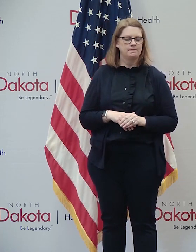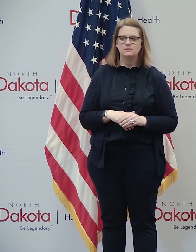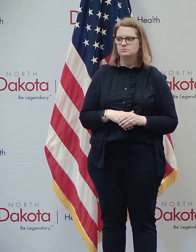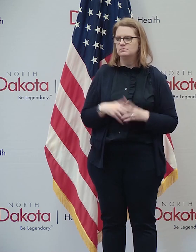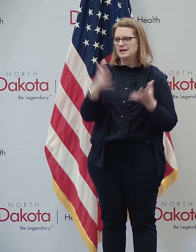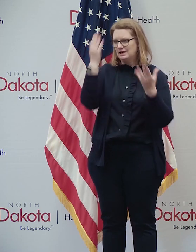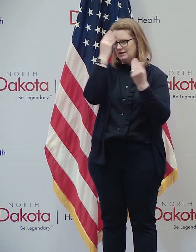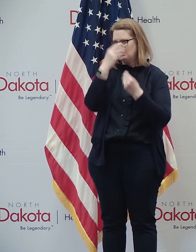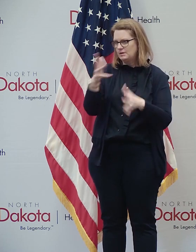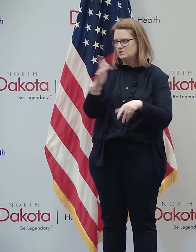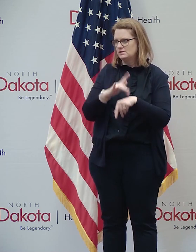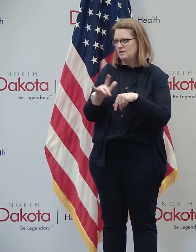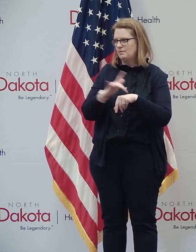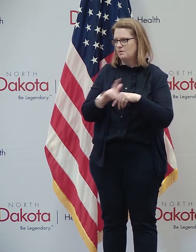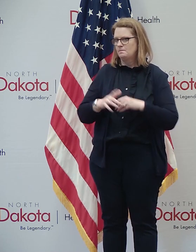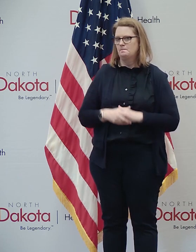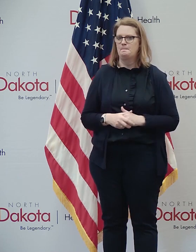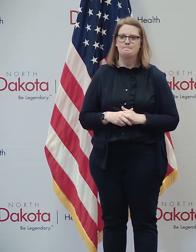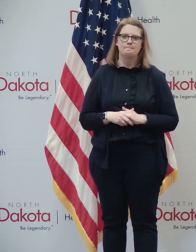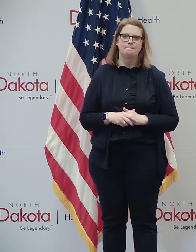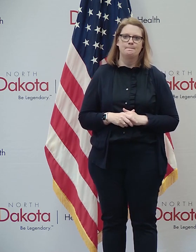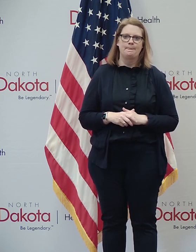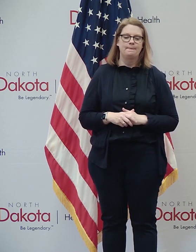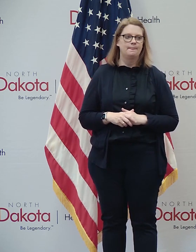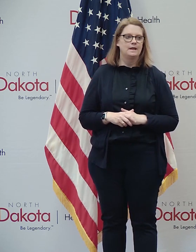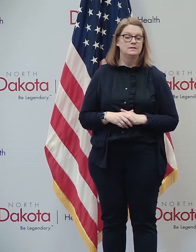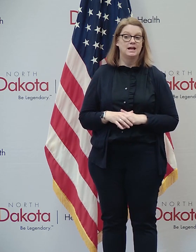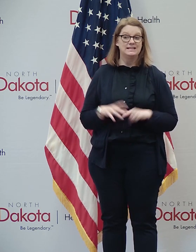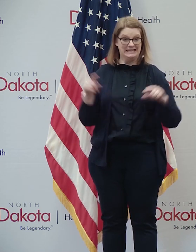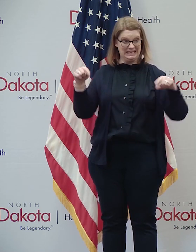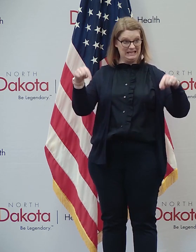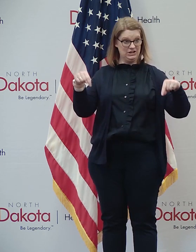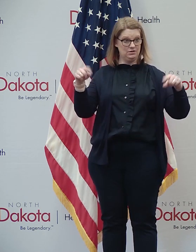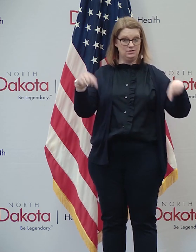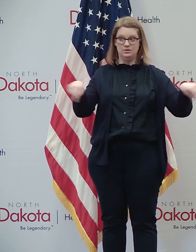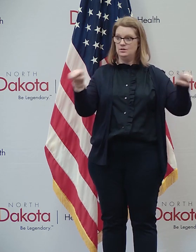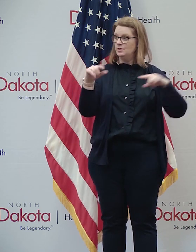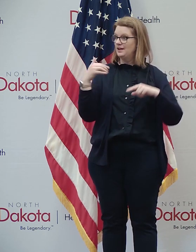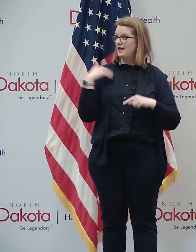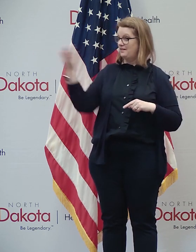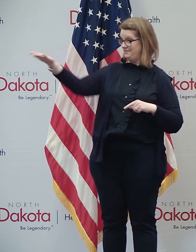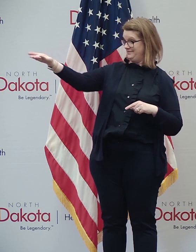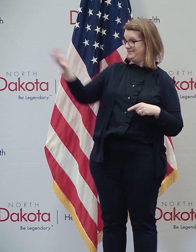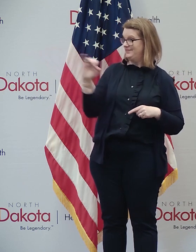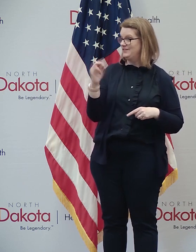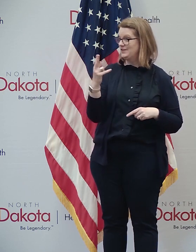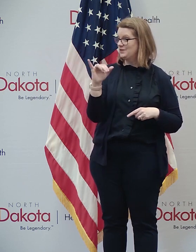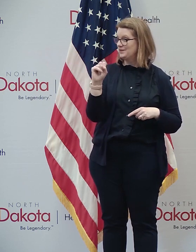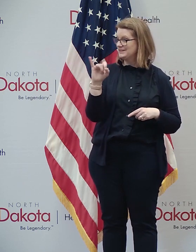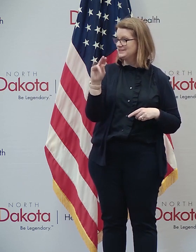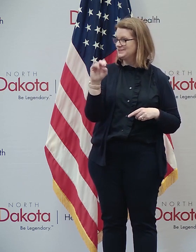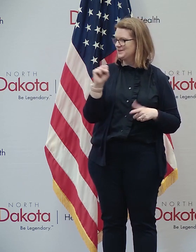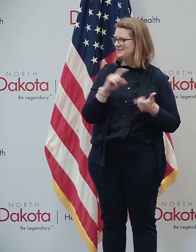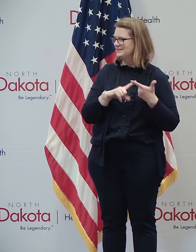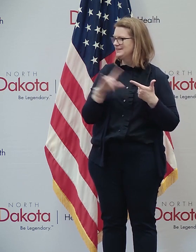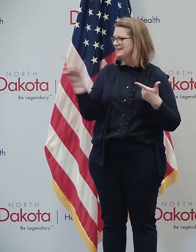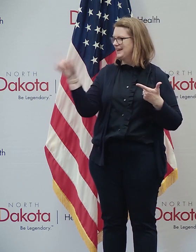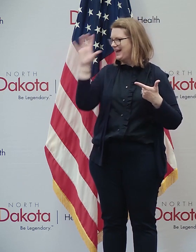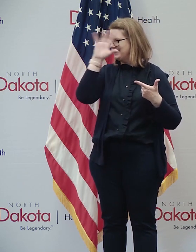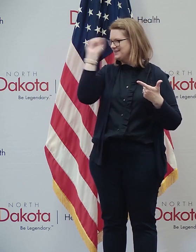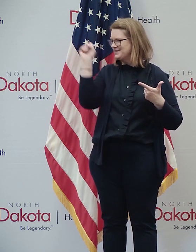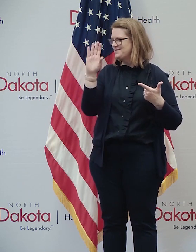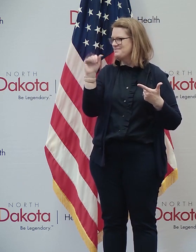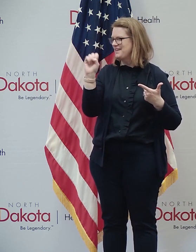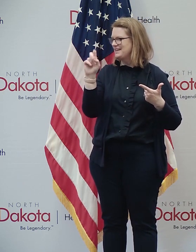to the public. Will North Dakota begin providing this information on the NDDOH website? I believe the answer is yes. We've shared it